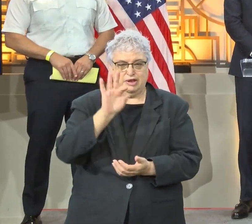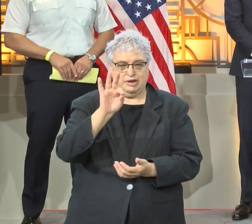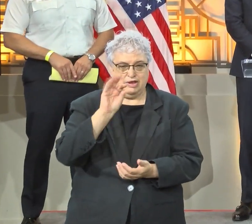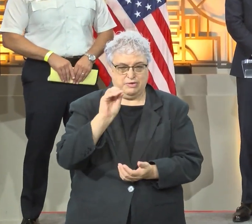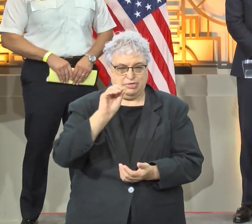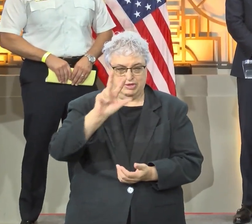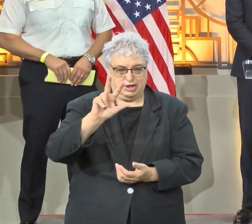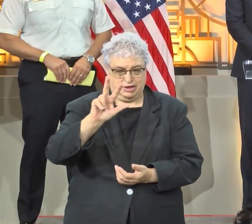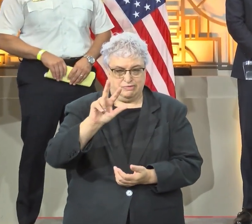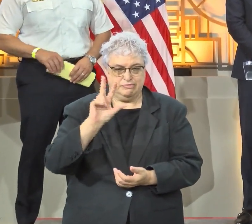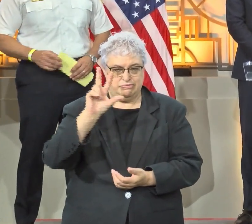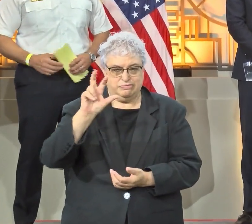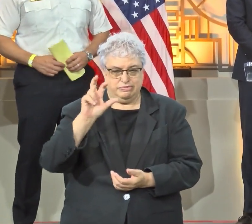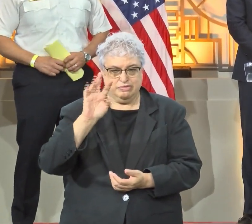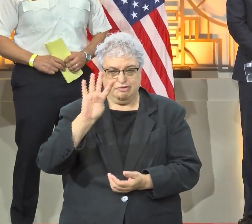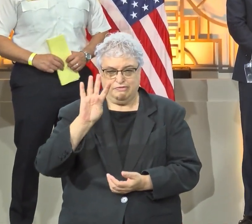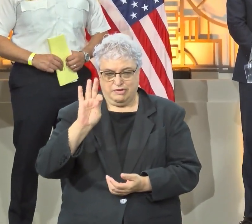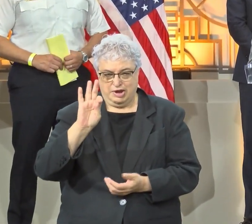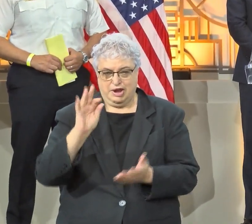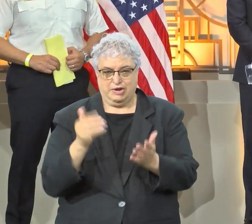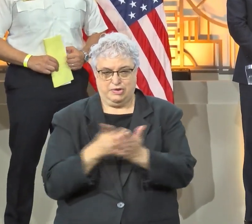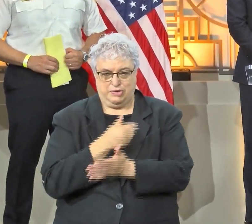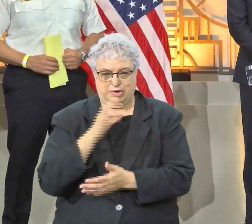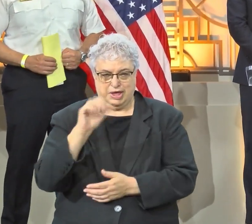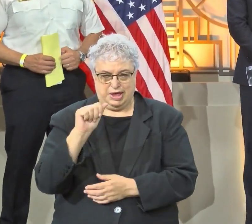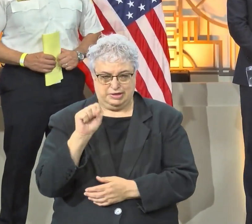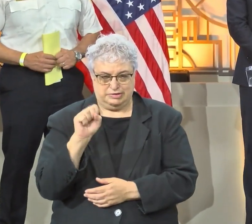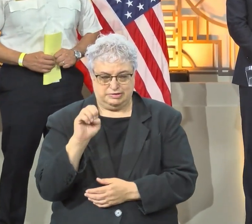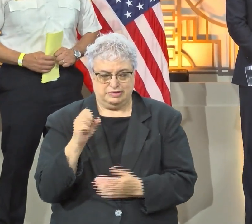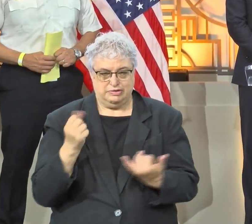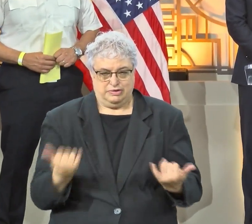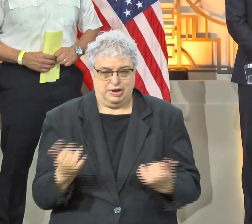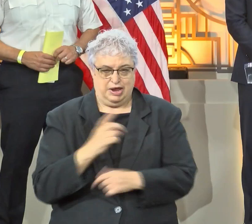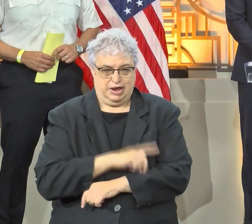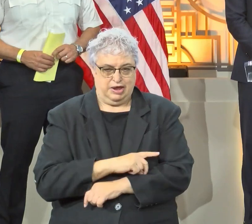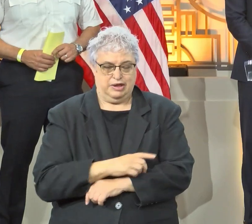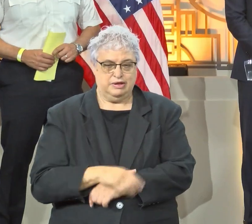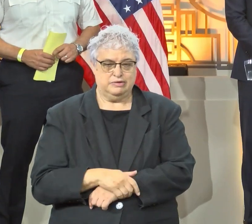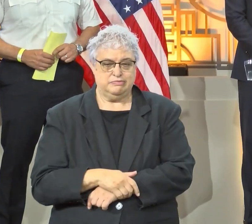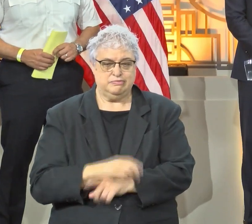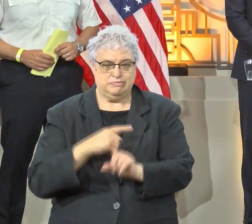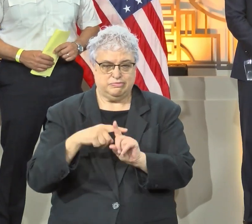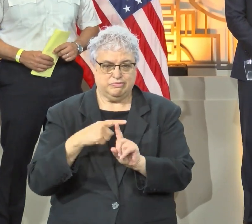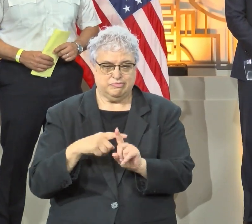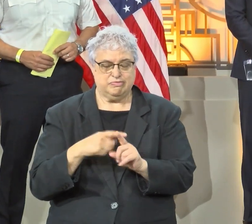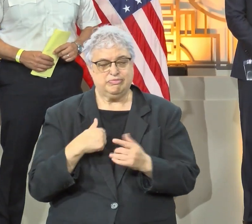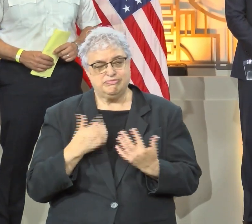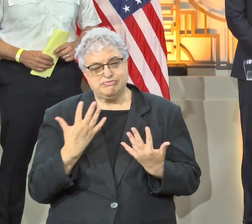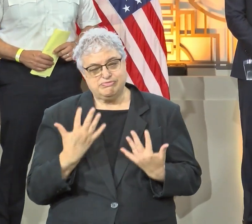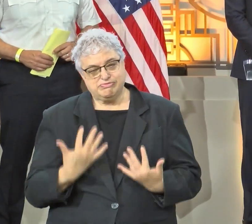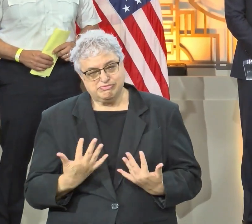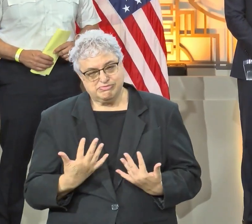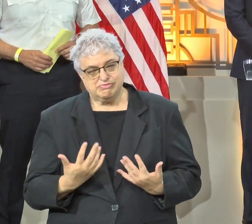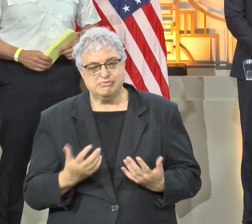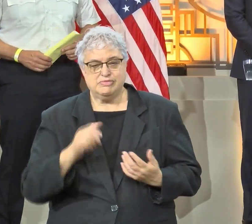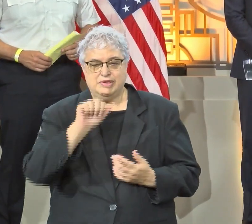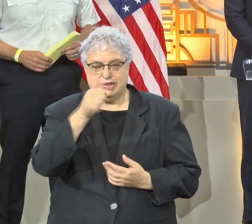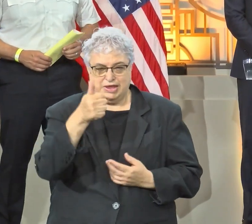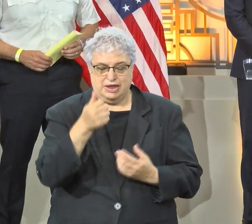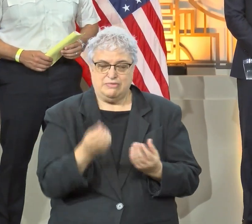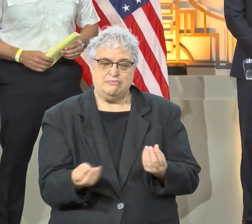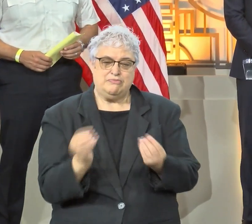58,903. So that's 349 new cases testing positive. Sadly, there are